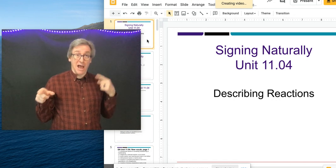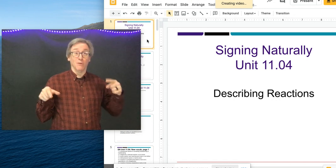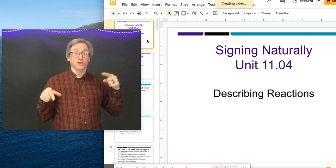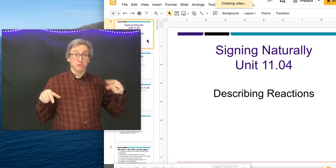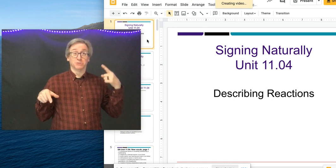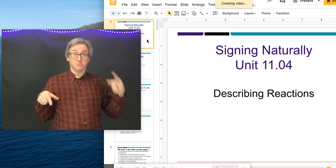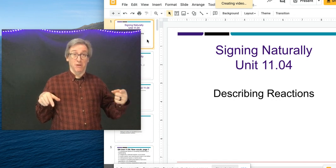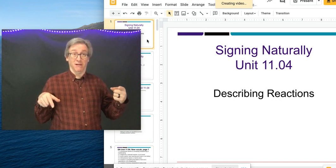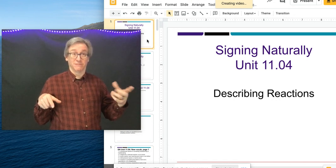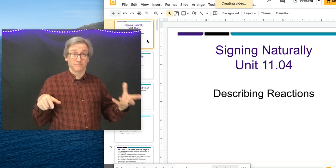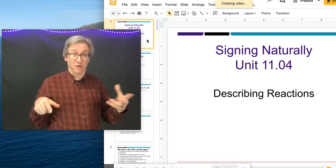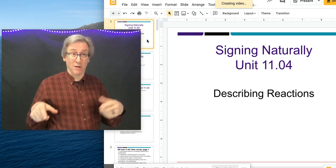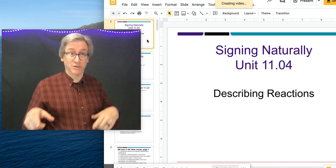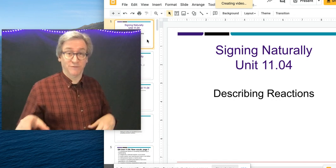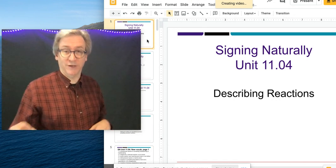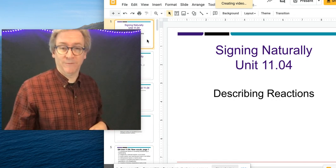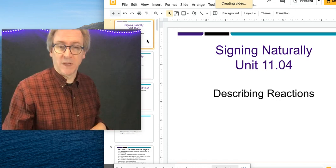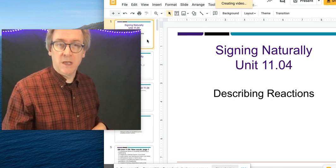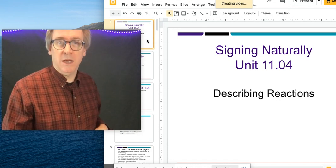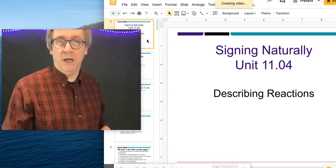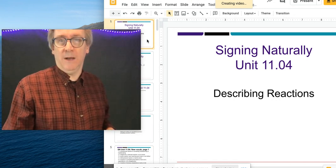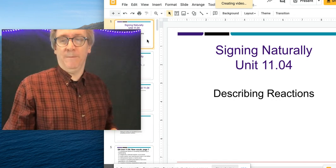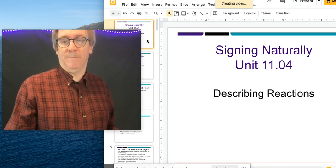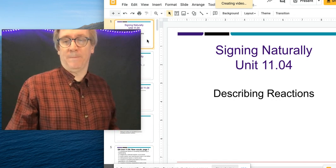happened, how would you respond? Or how would you feel?